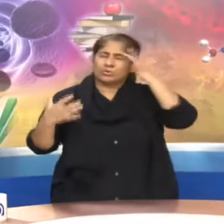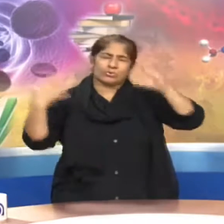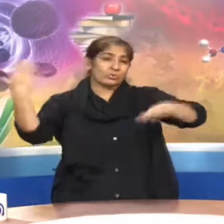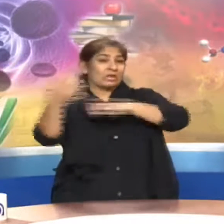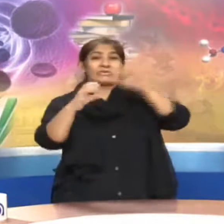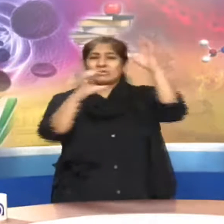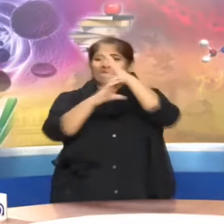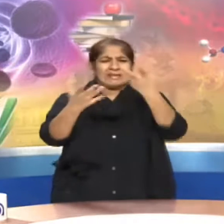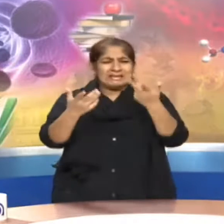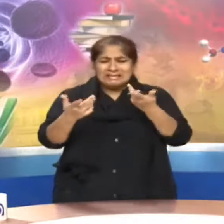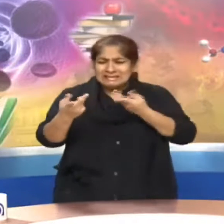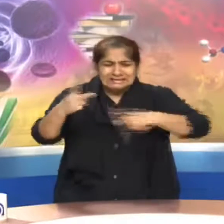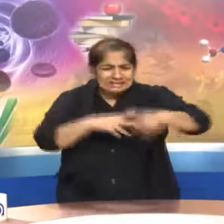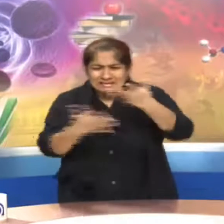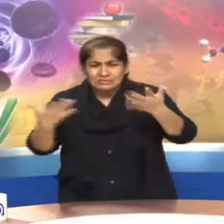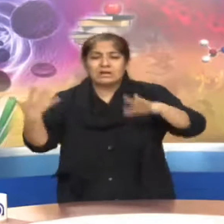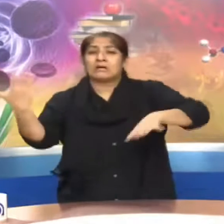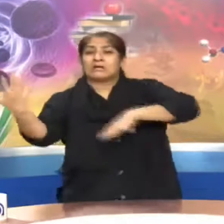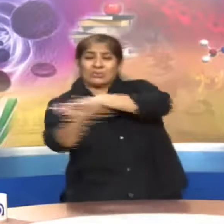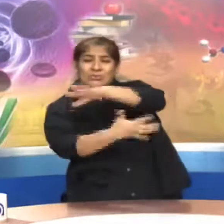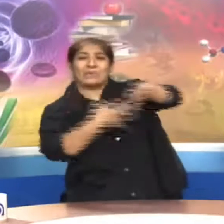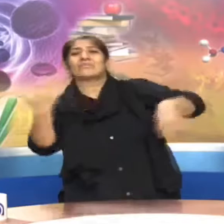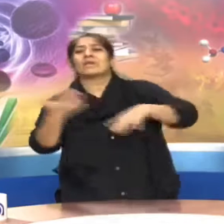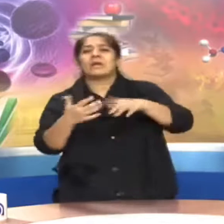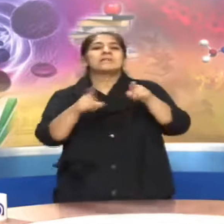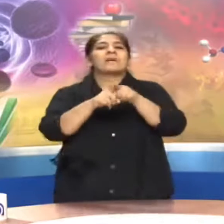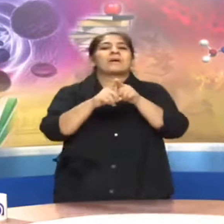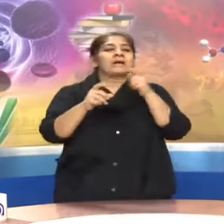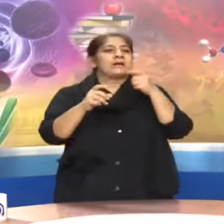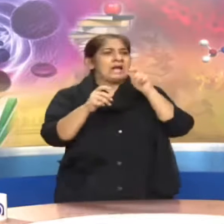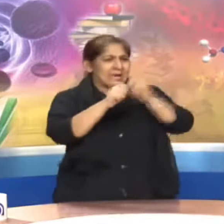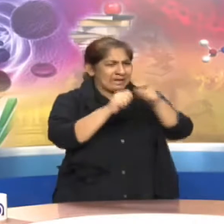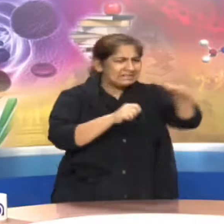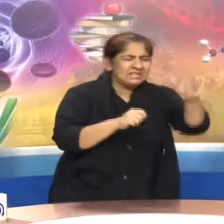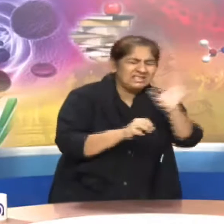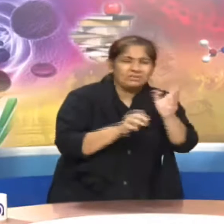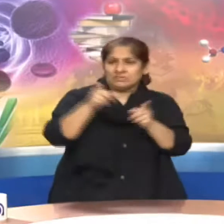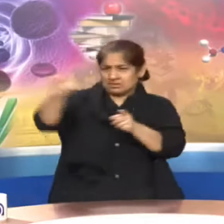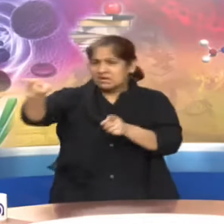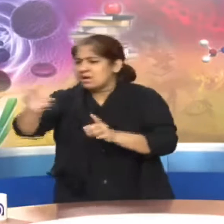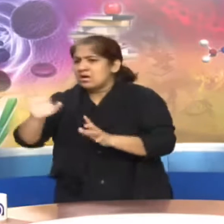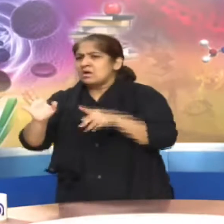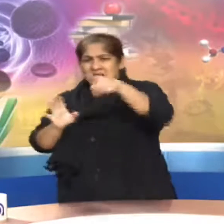When the company has too many structure and too many complexity,